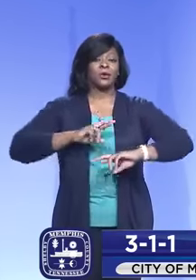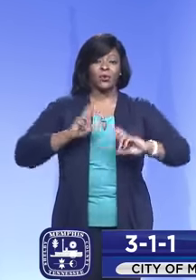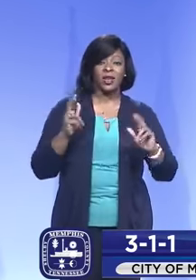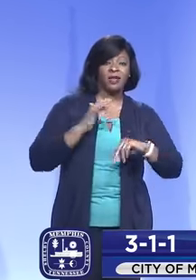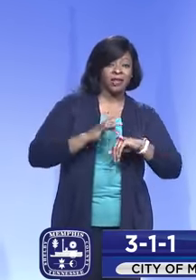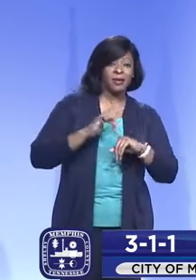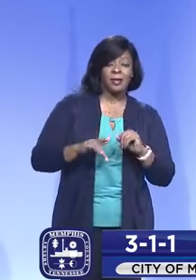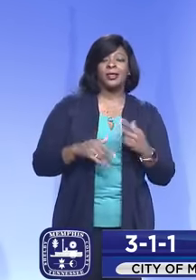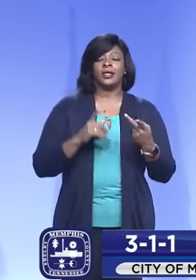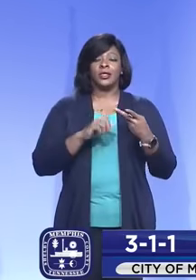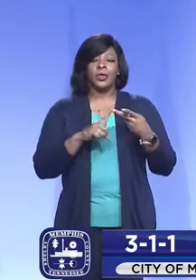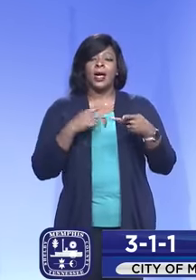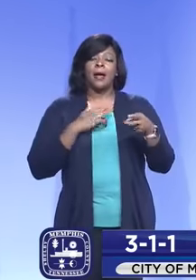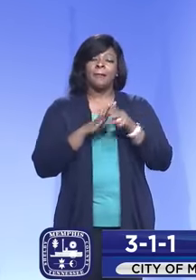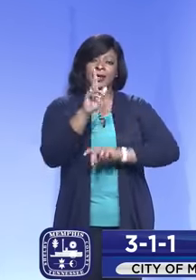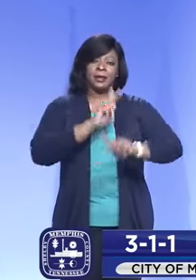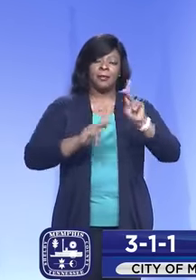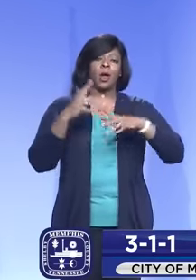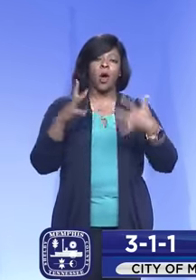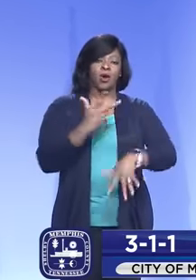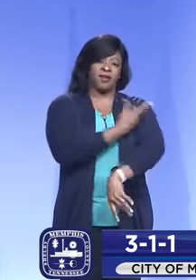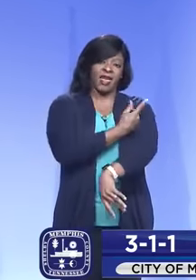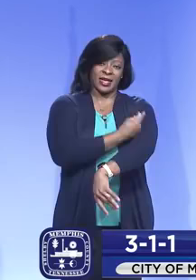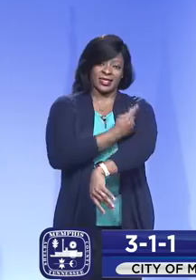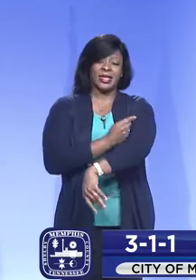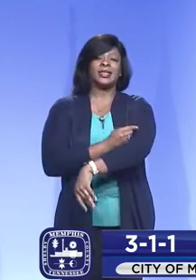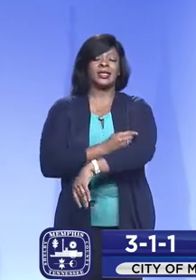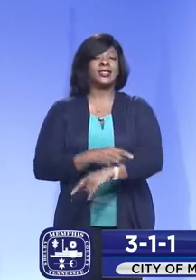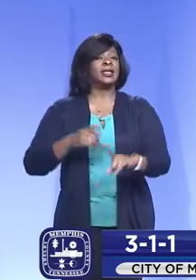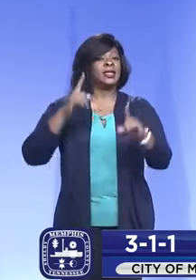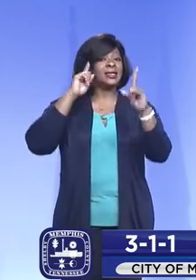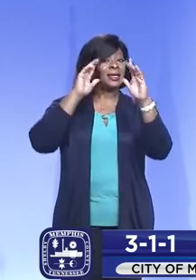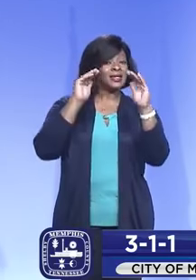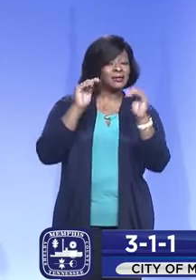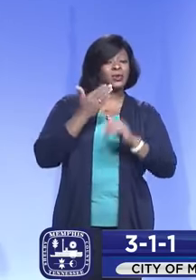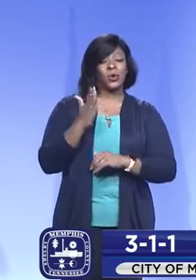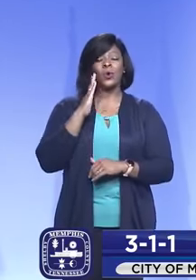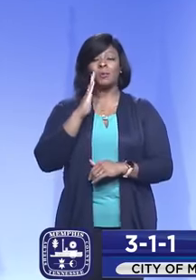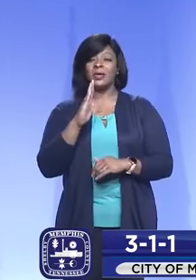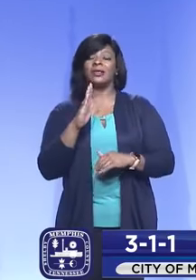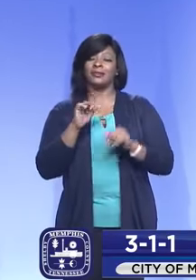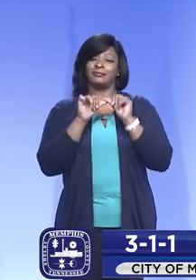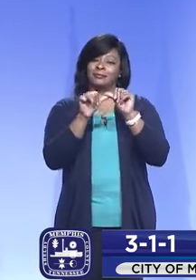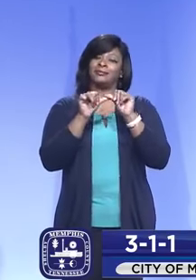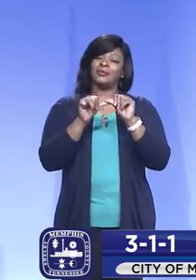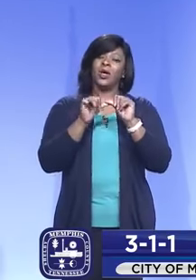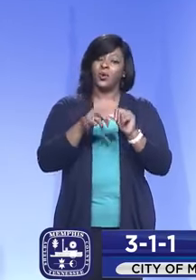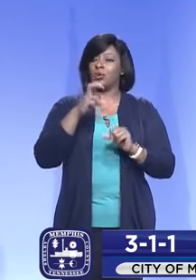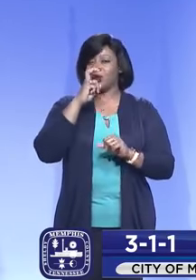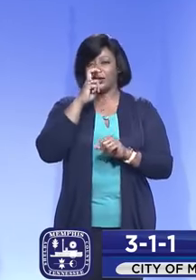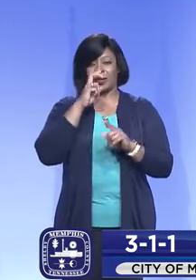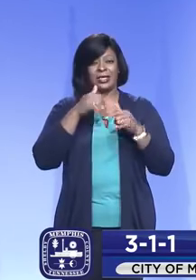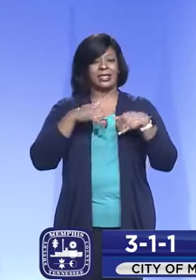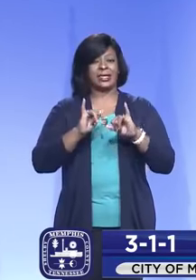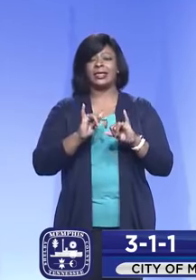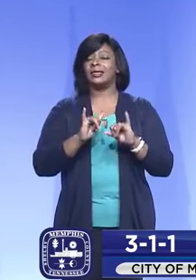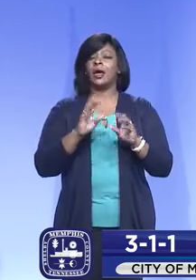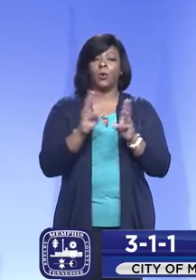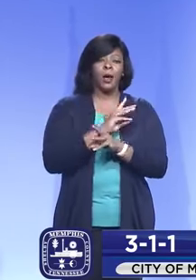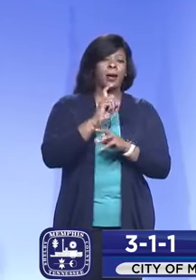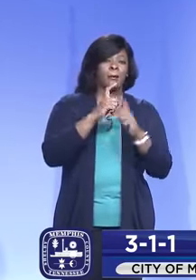have significant numbers of people who are vaccinated. So anticipate that there will be ongoing restrictions, including the need to